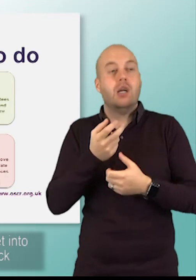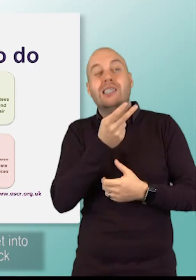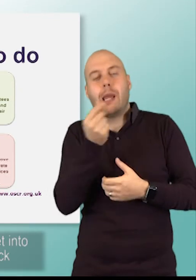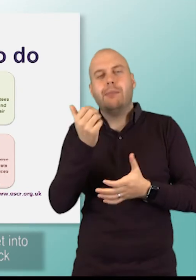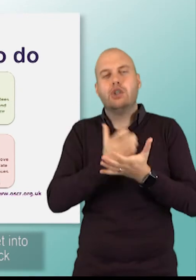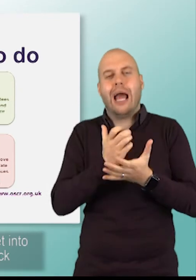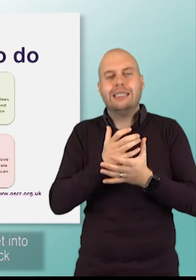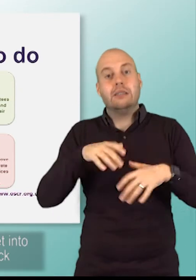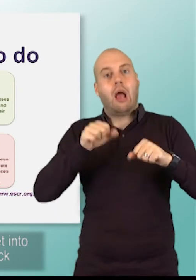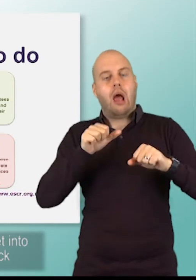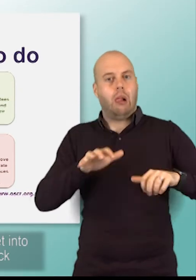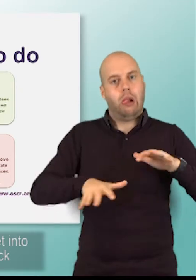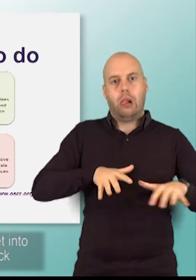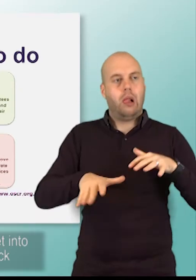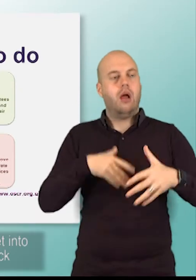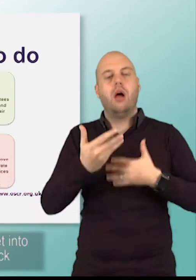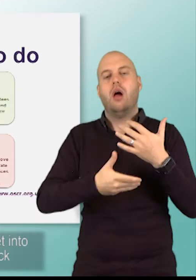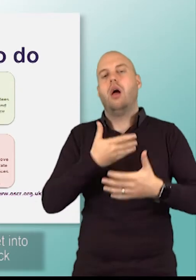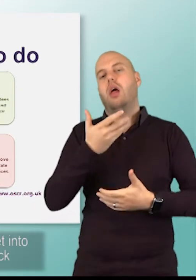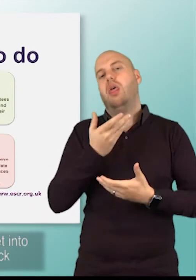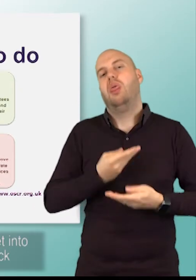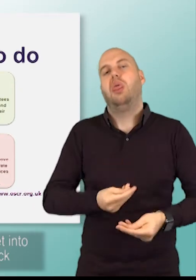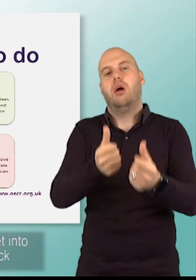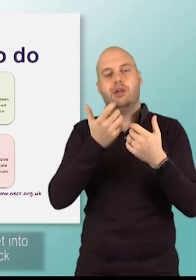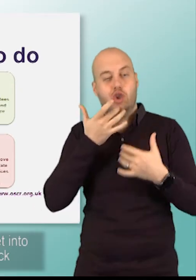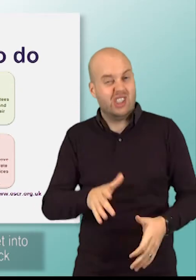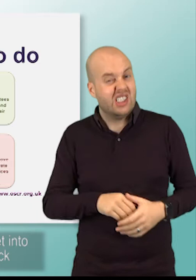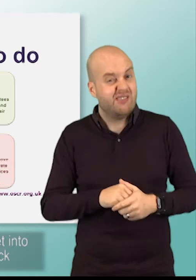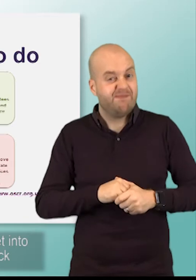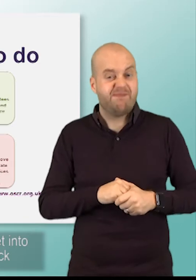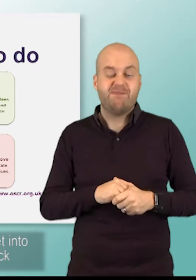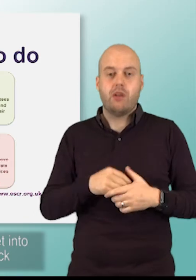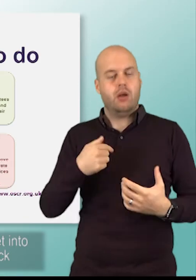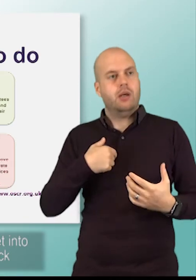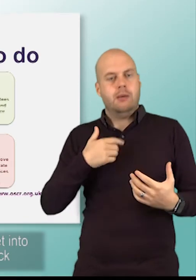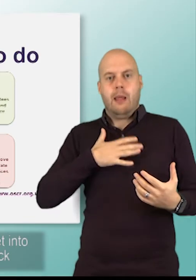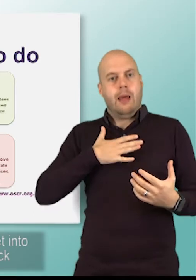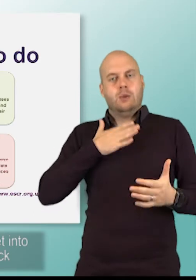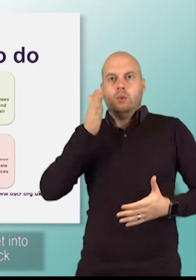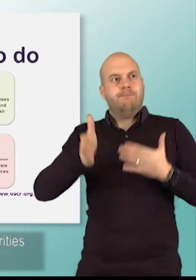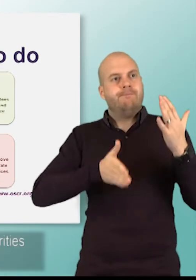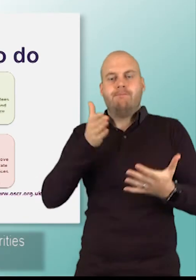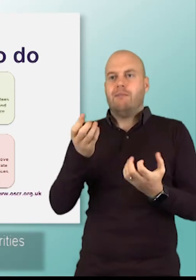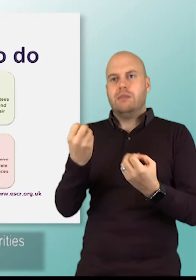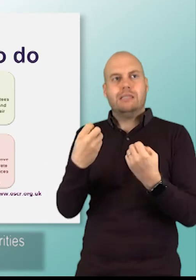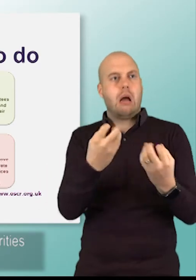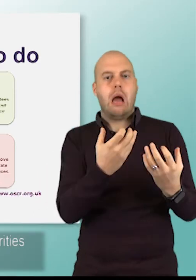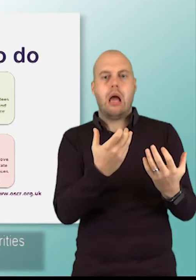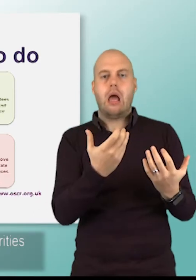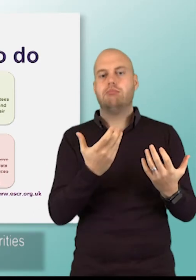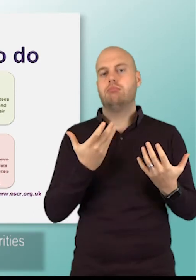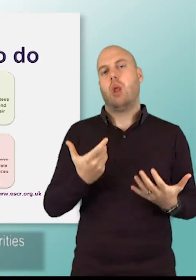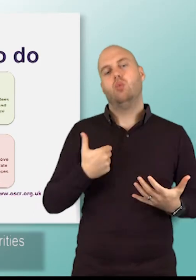charities take a wee bit of a while to get into the swing of it. But as we go out and get feedback on our activities, we're